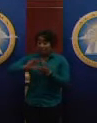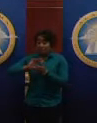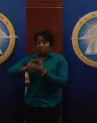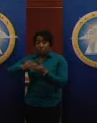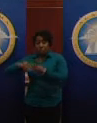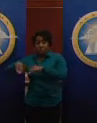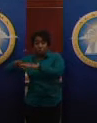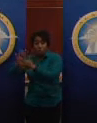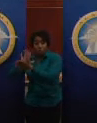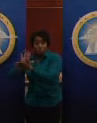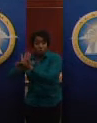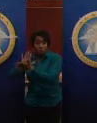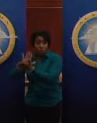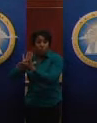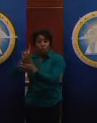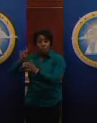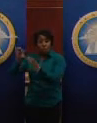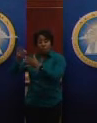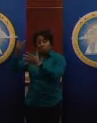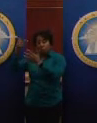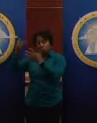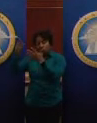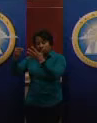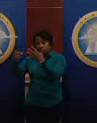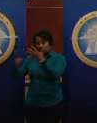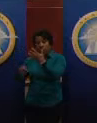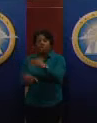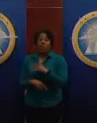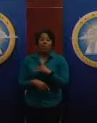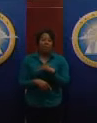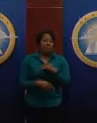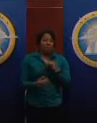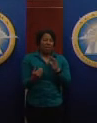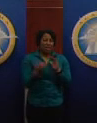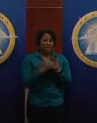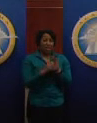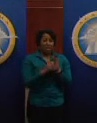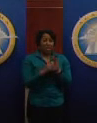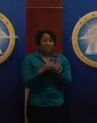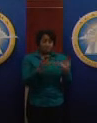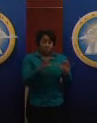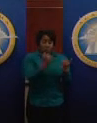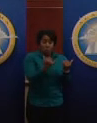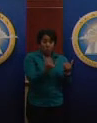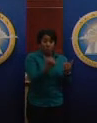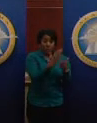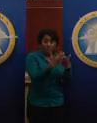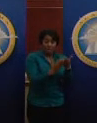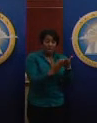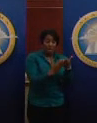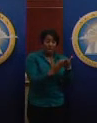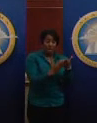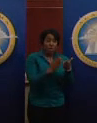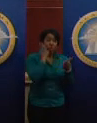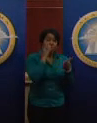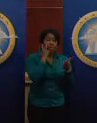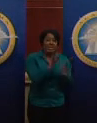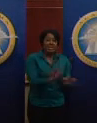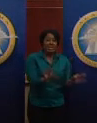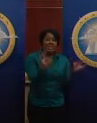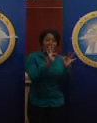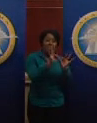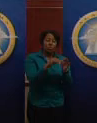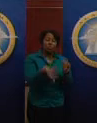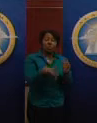way need to be done during that time. And again, you'll see in the do now, there will be essential